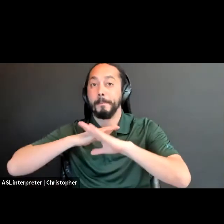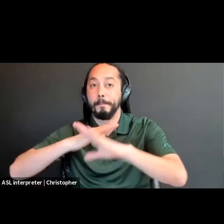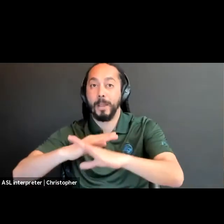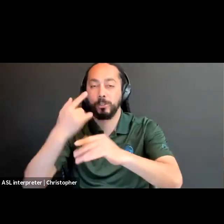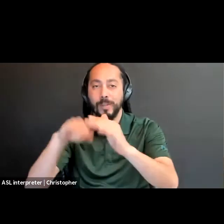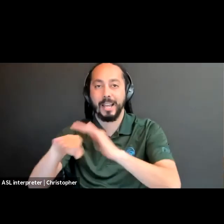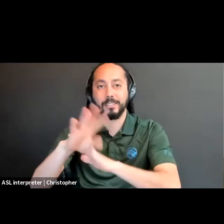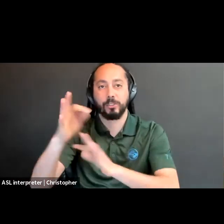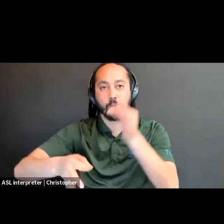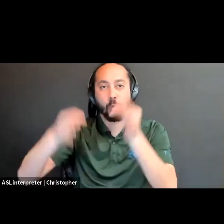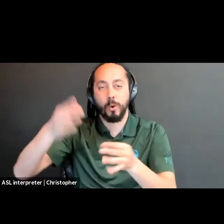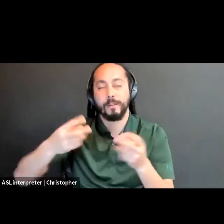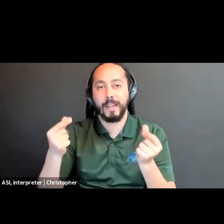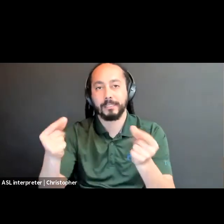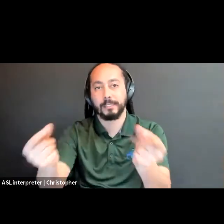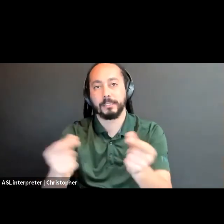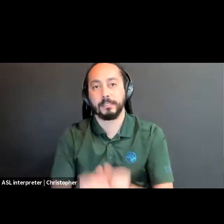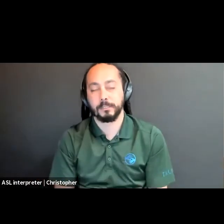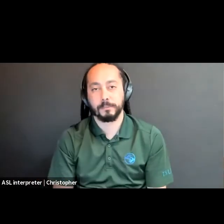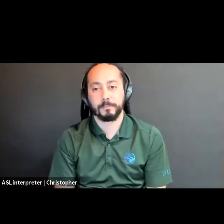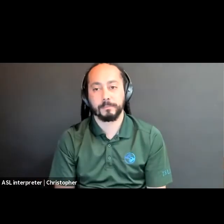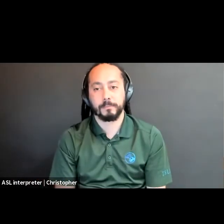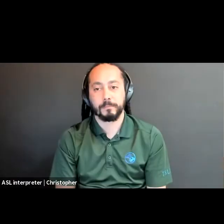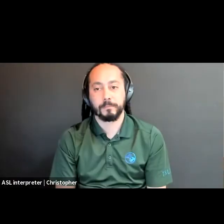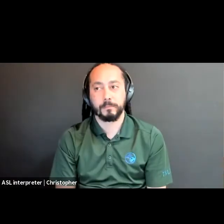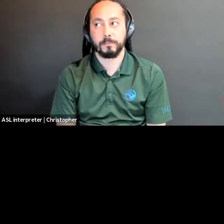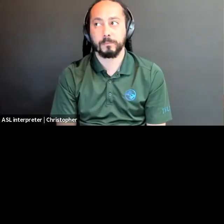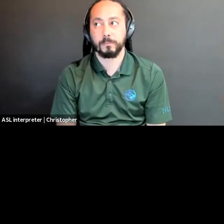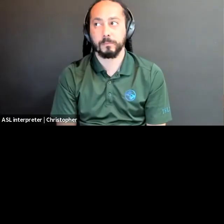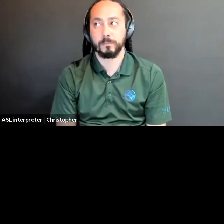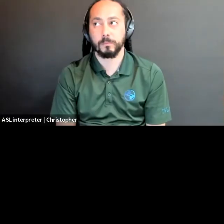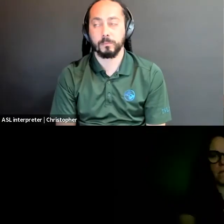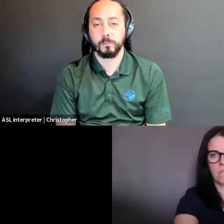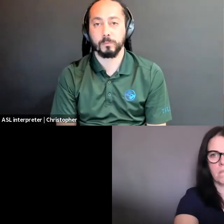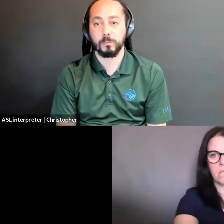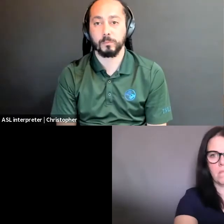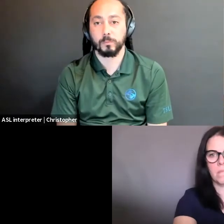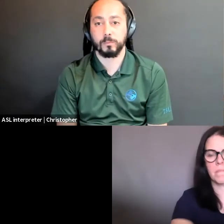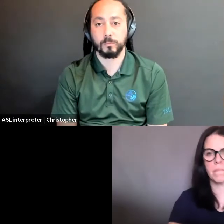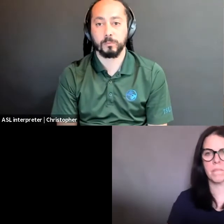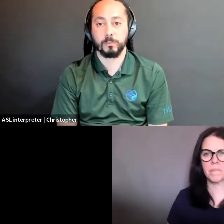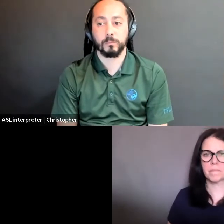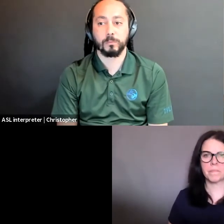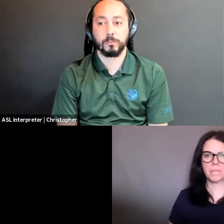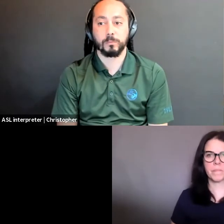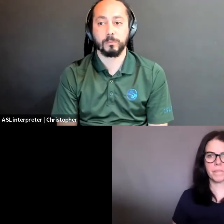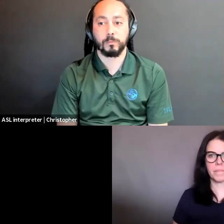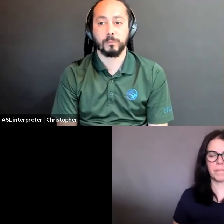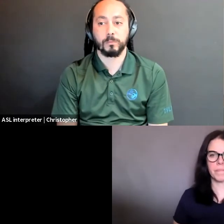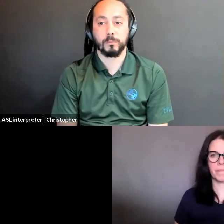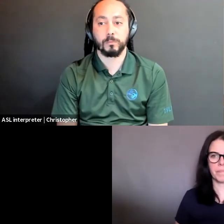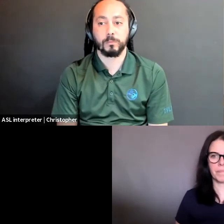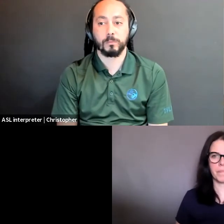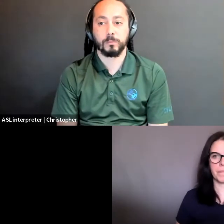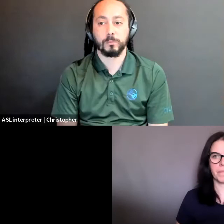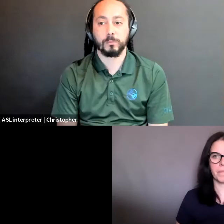courts on a timely basis. We also know there's a shortage of legal, social service, and mental